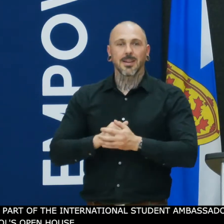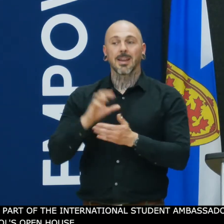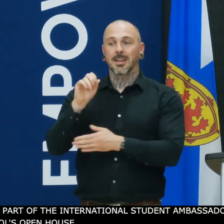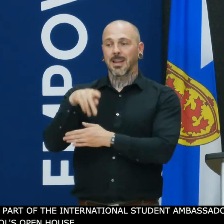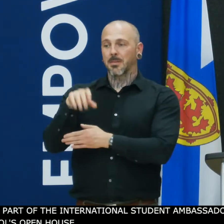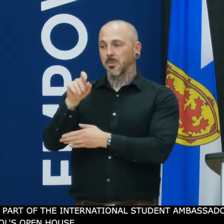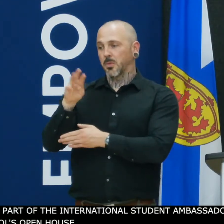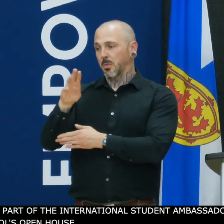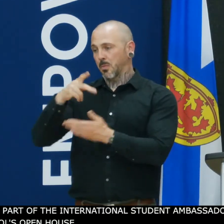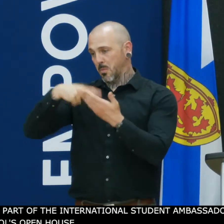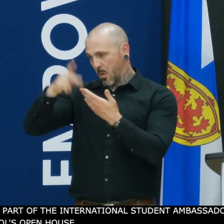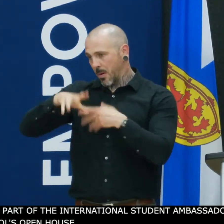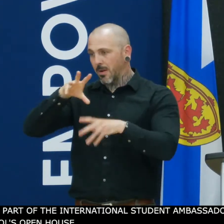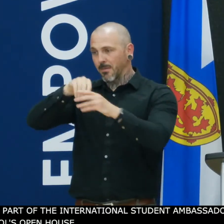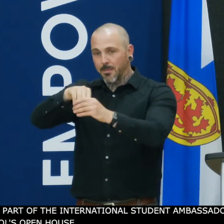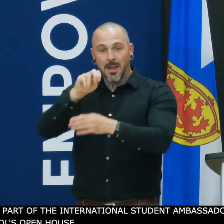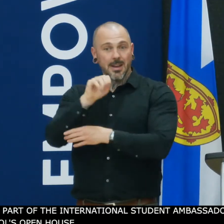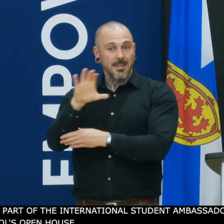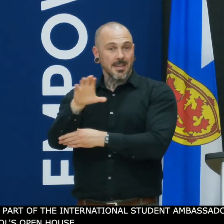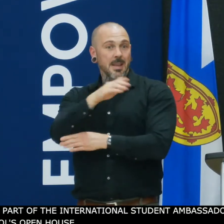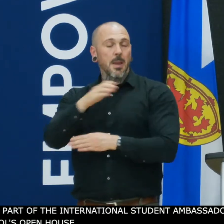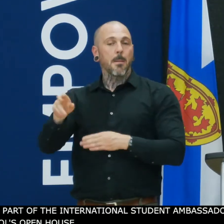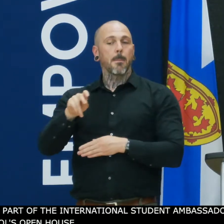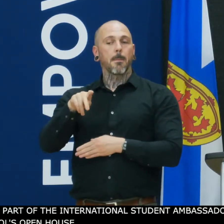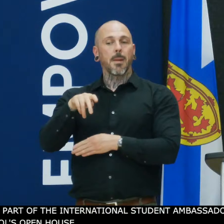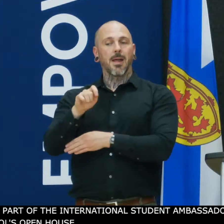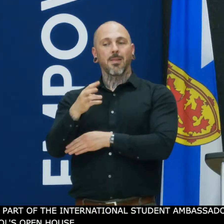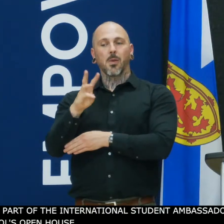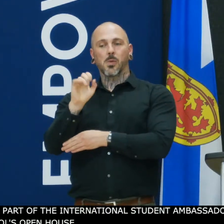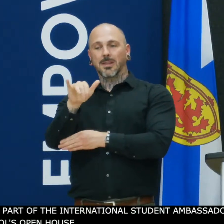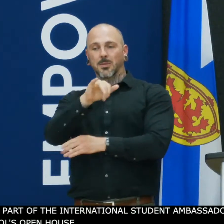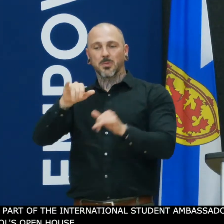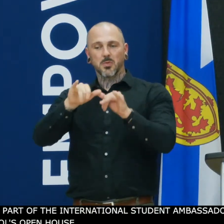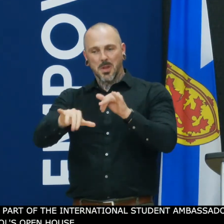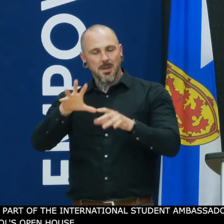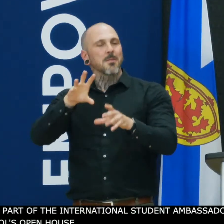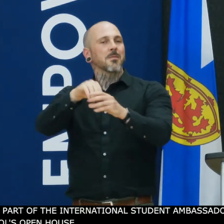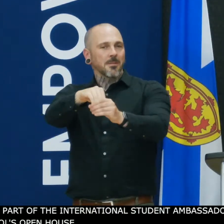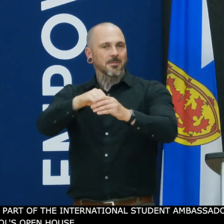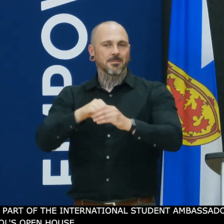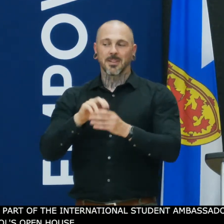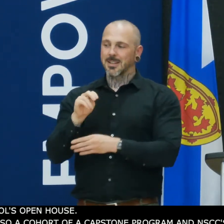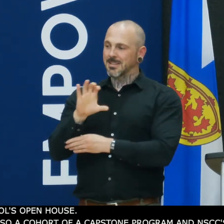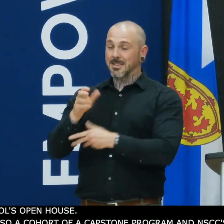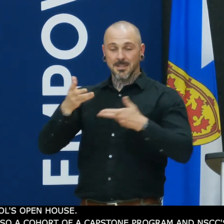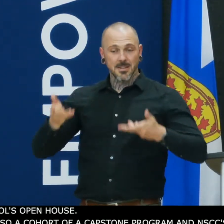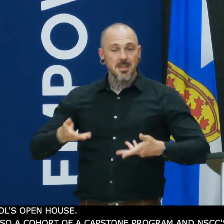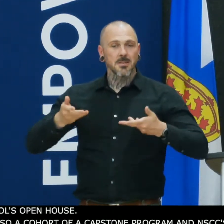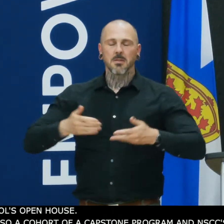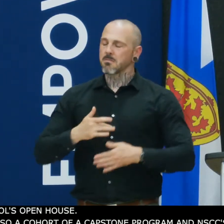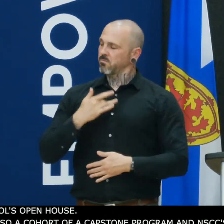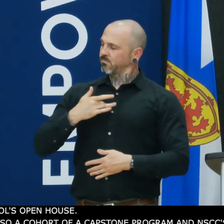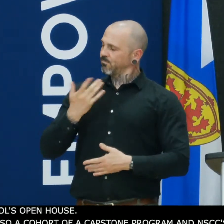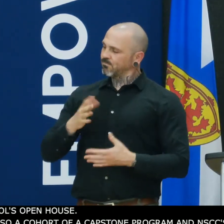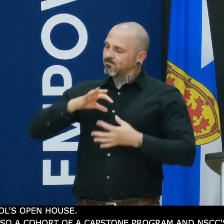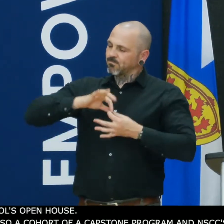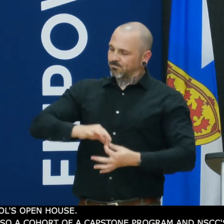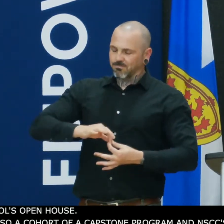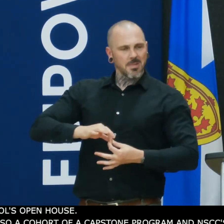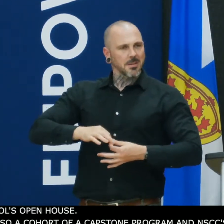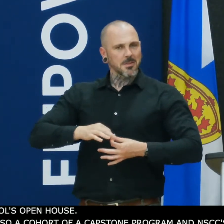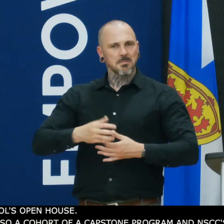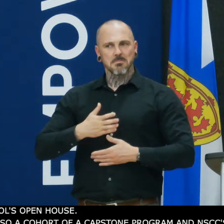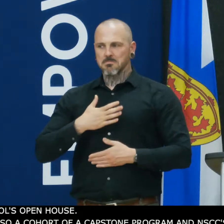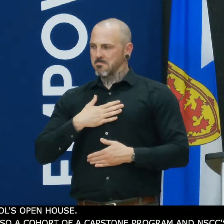program and NSCC's Pathway to Stay. Here at NSCC, I found my place, my voice,